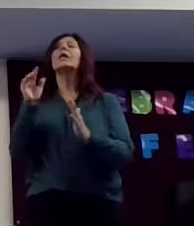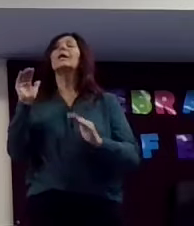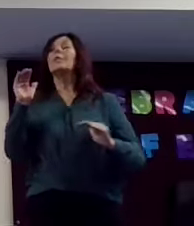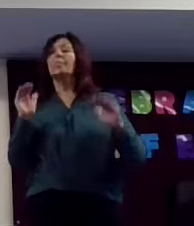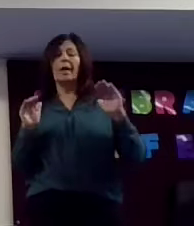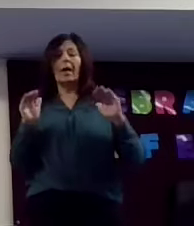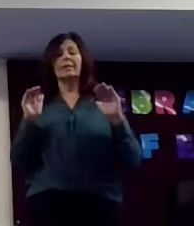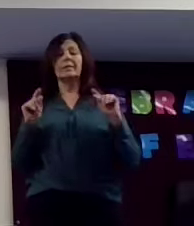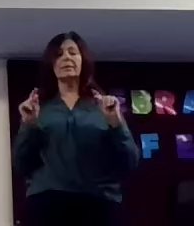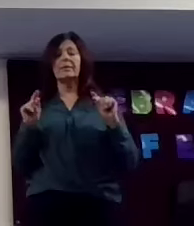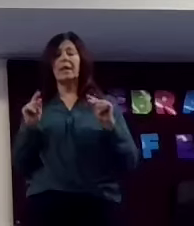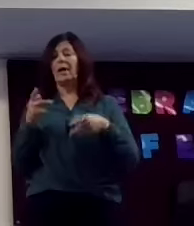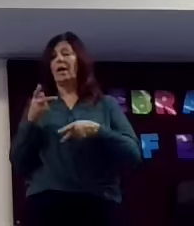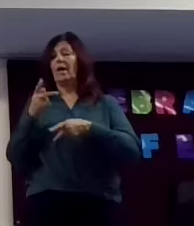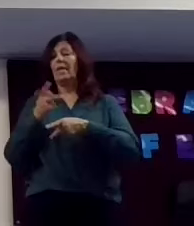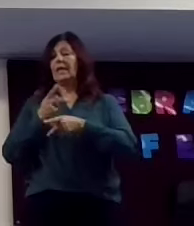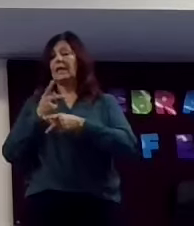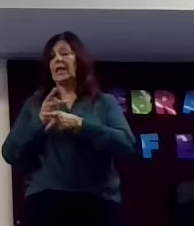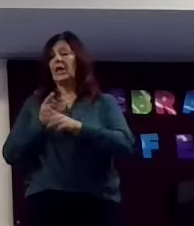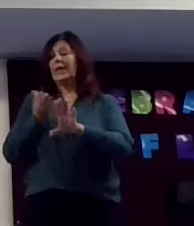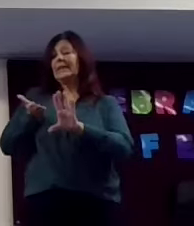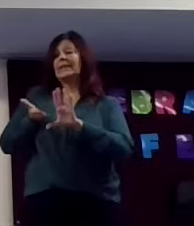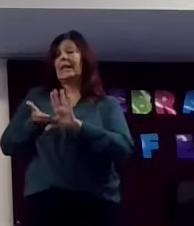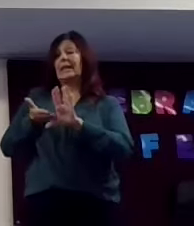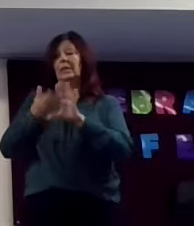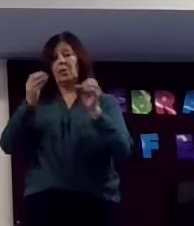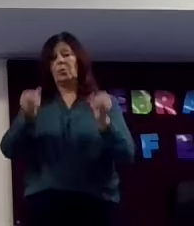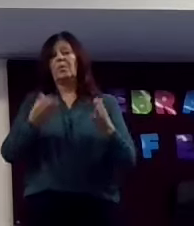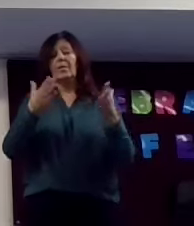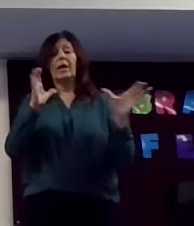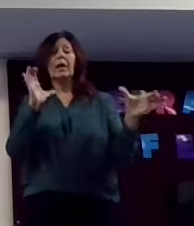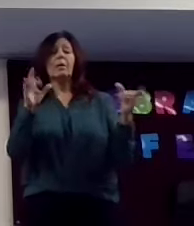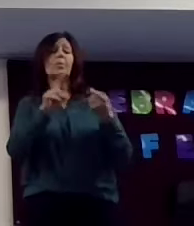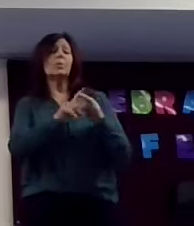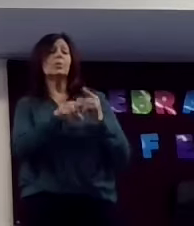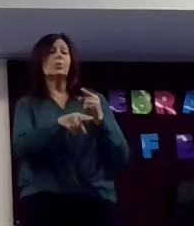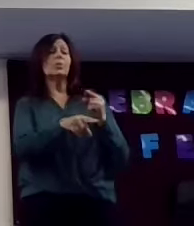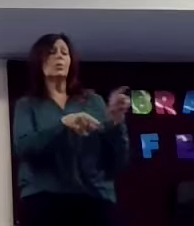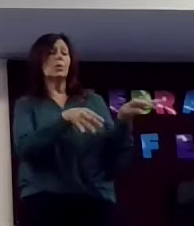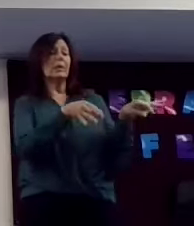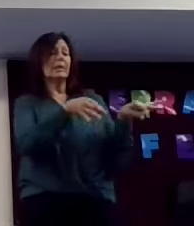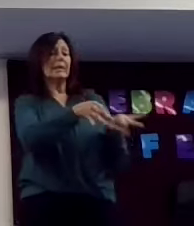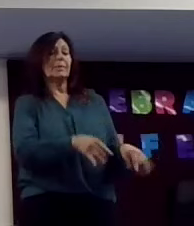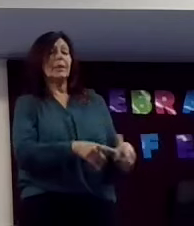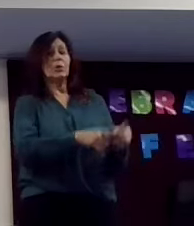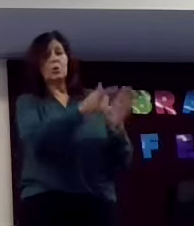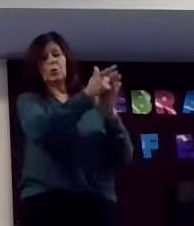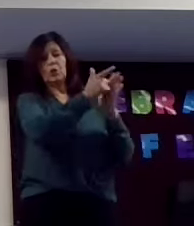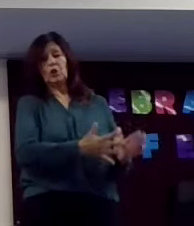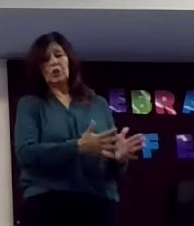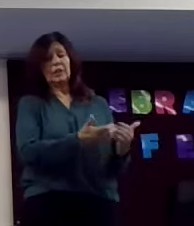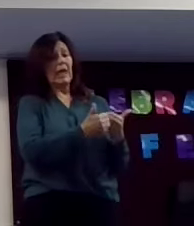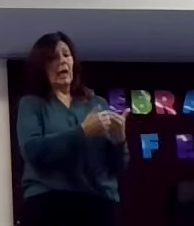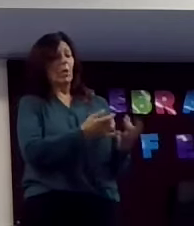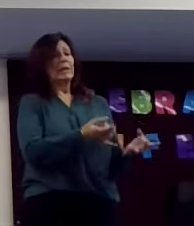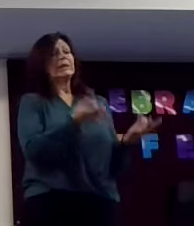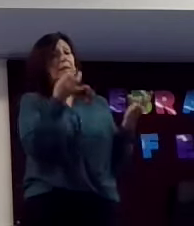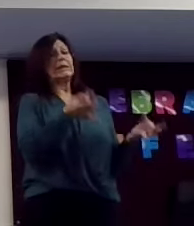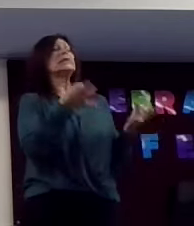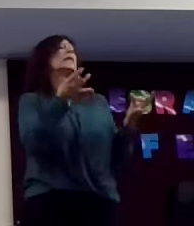the care that psychiatrists provide versus explaining to attorneys how terrible your